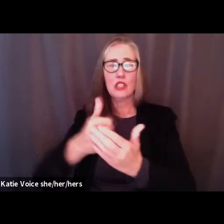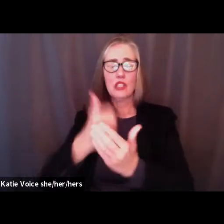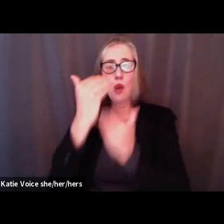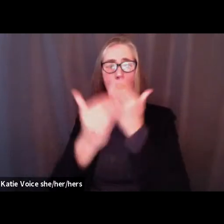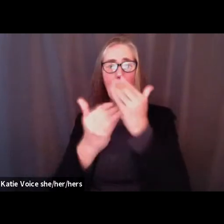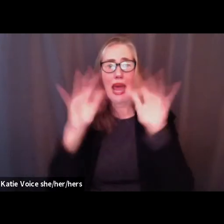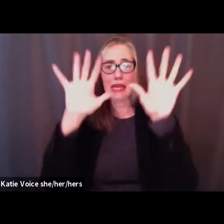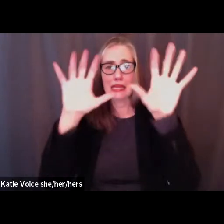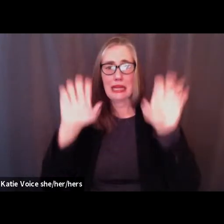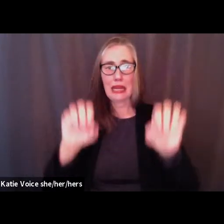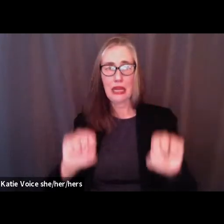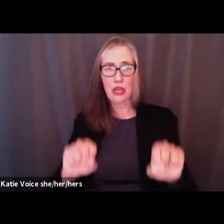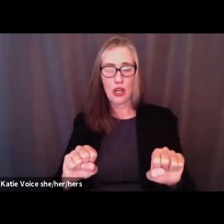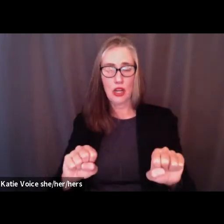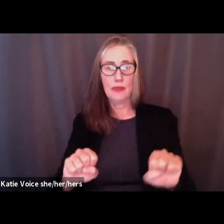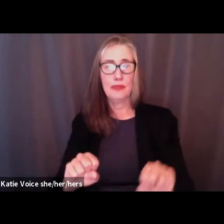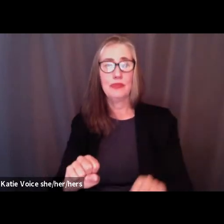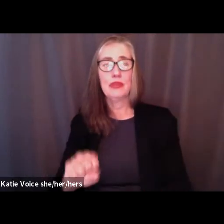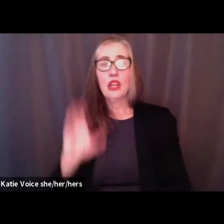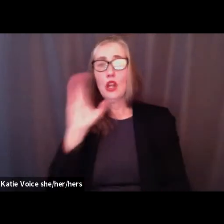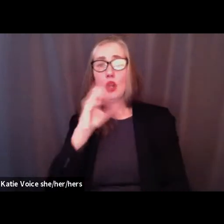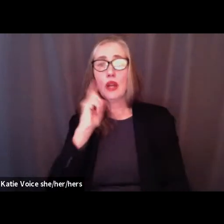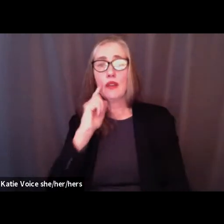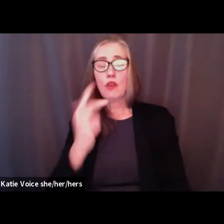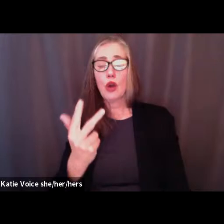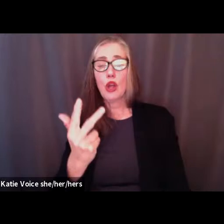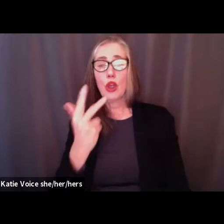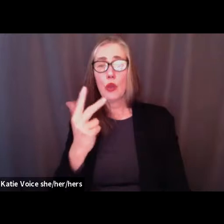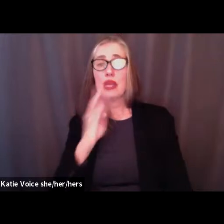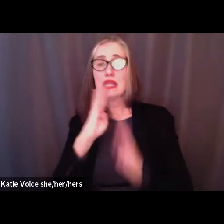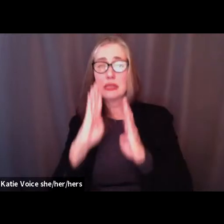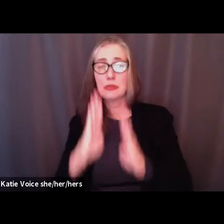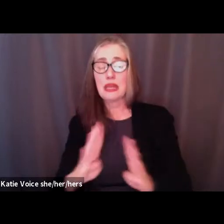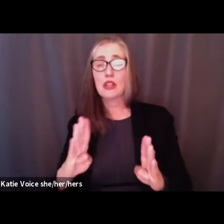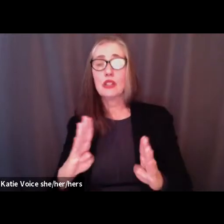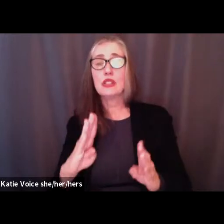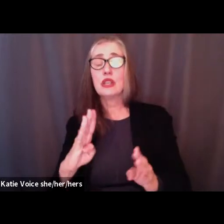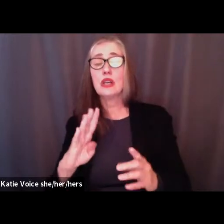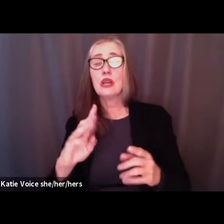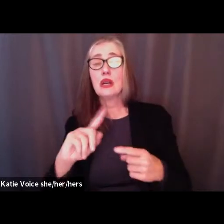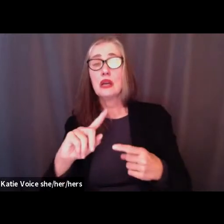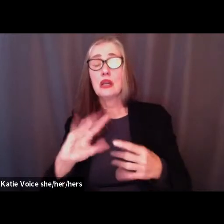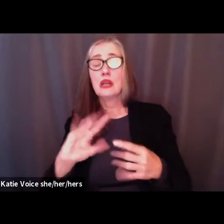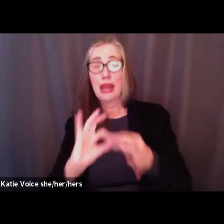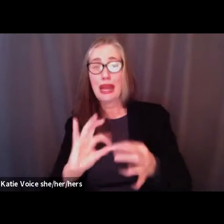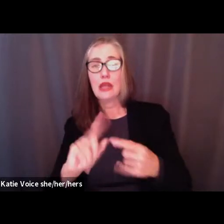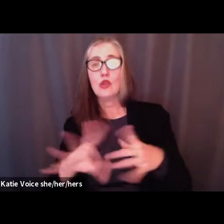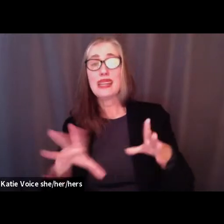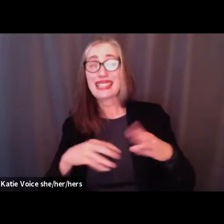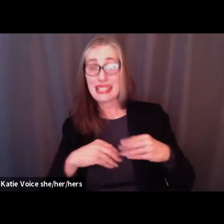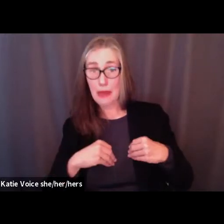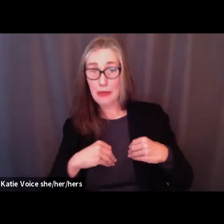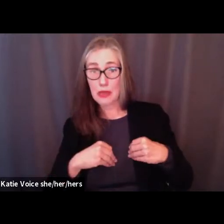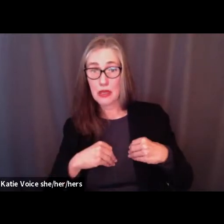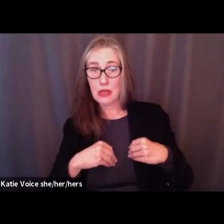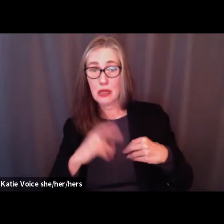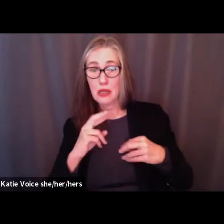we'll look for 3 speakers for accepting and adopting the committee report.